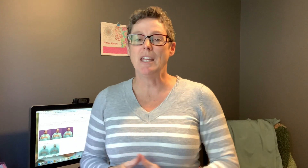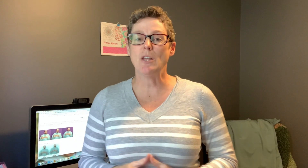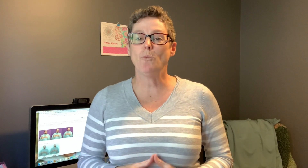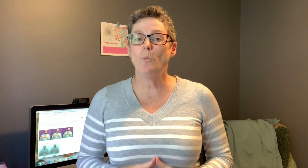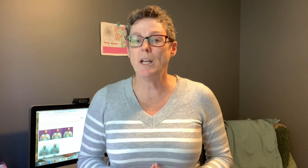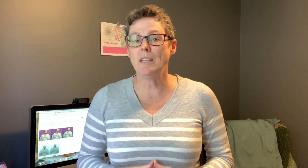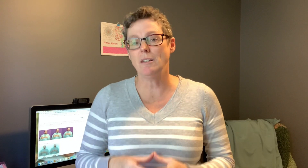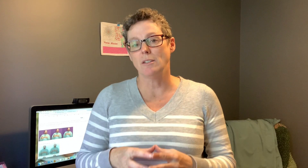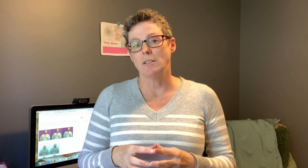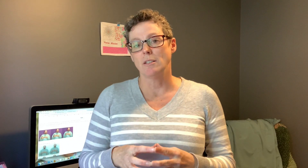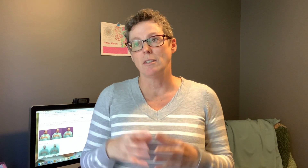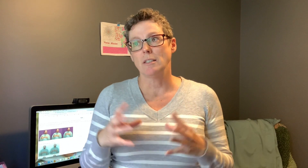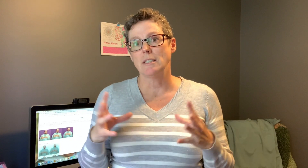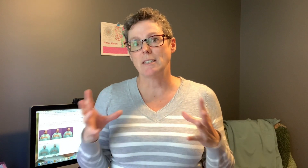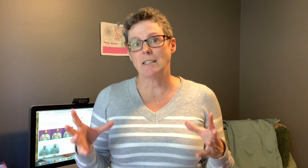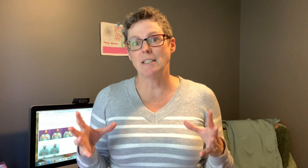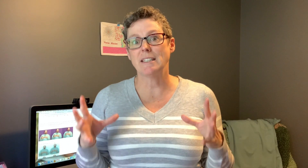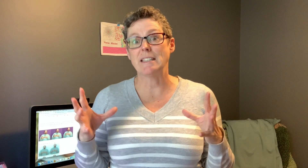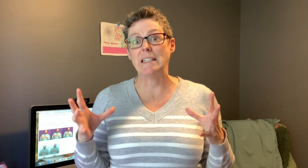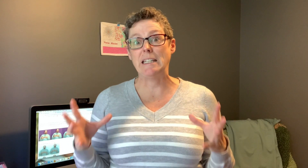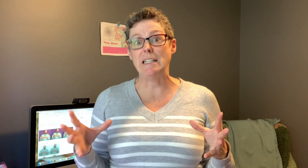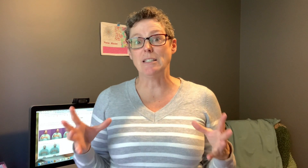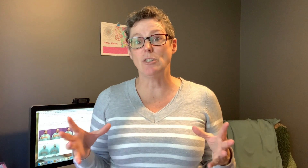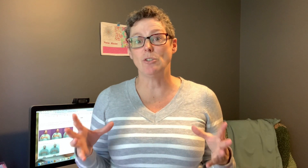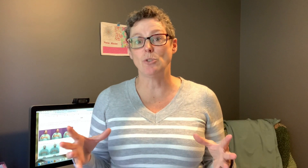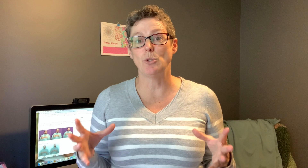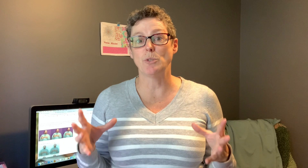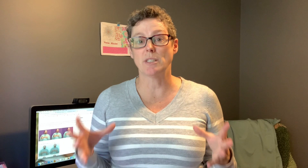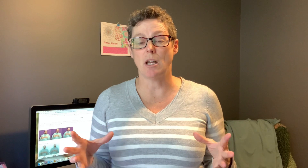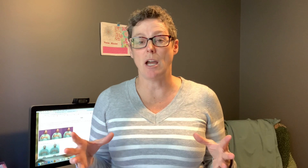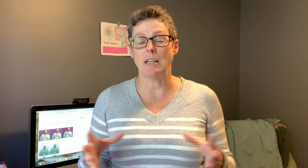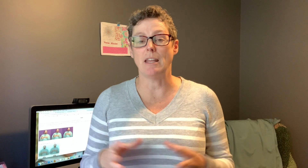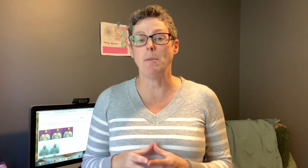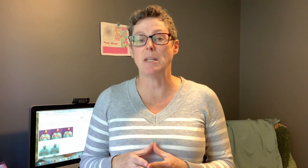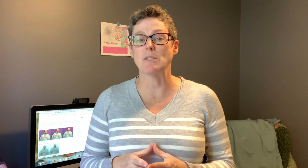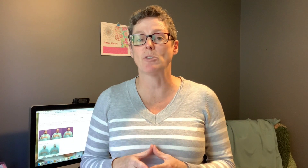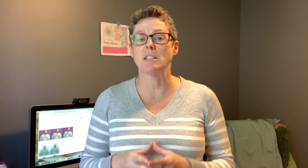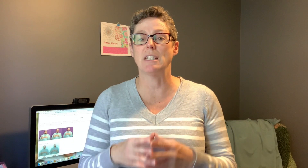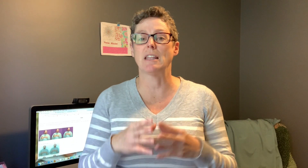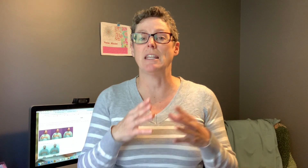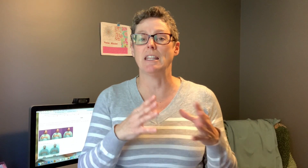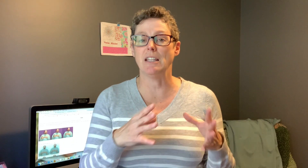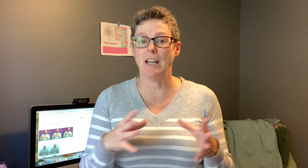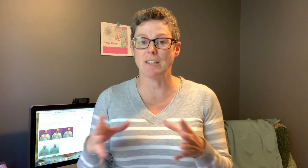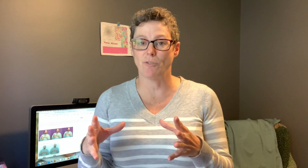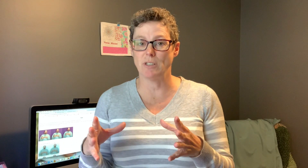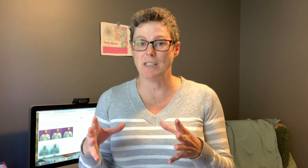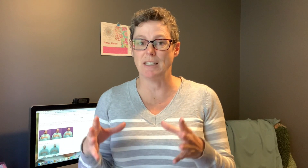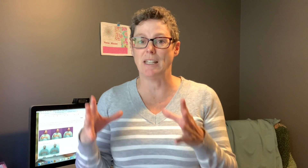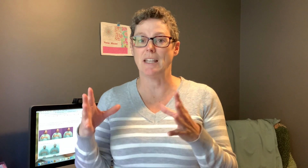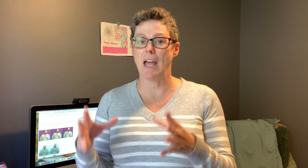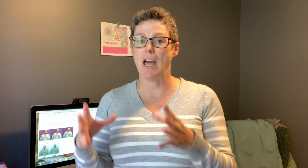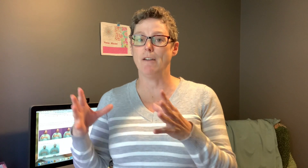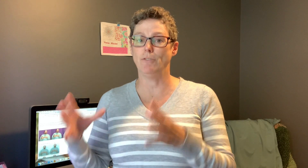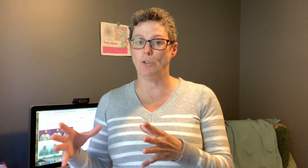in one sentence that's easier to sign, and that means we're going to take the in the last 14 days, have